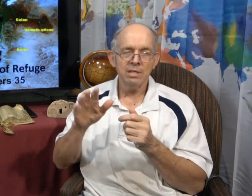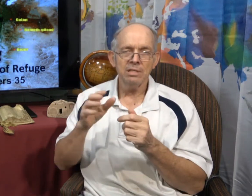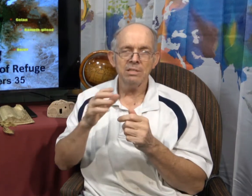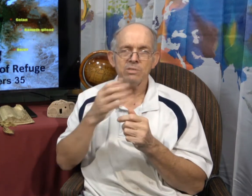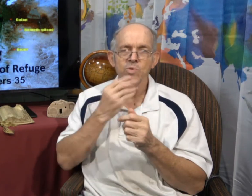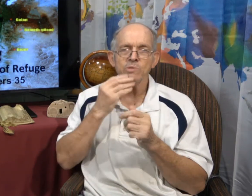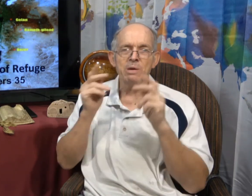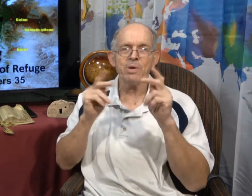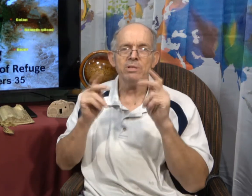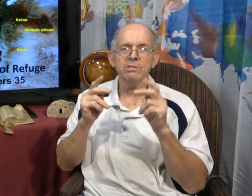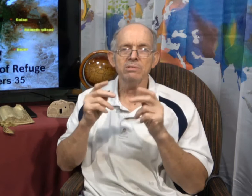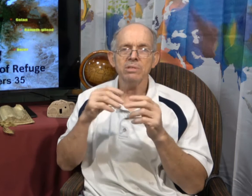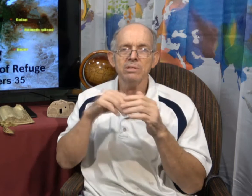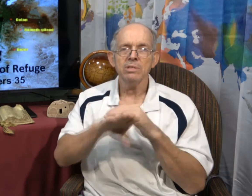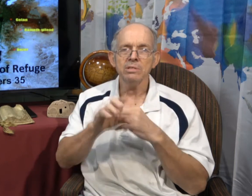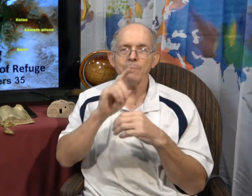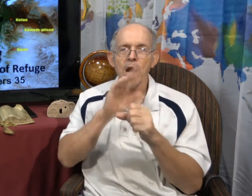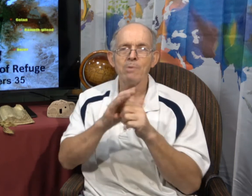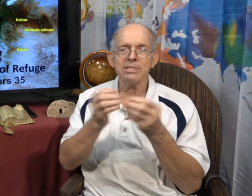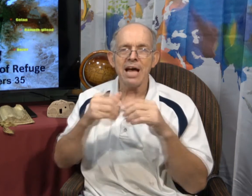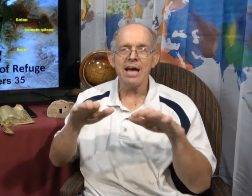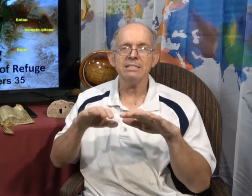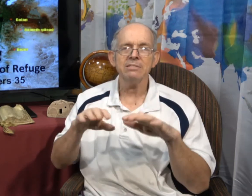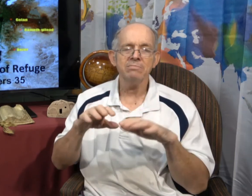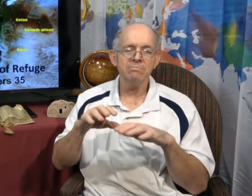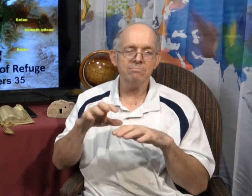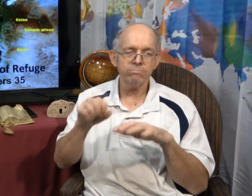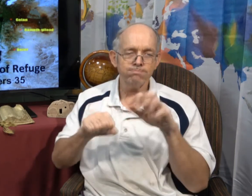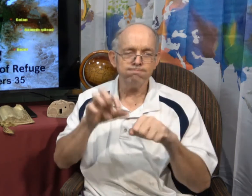needs his Jewish people, the Bible's man,